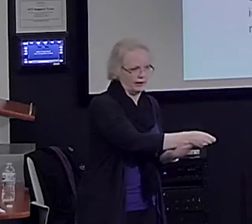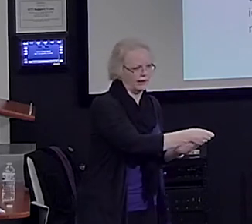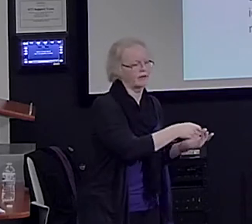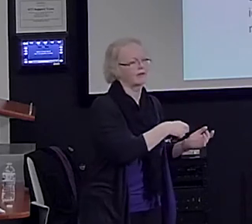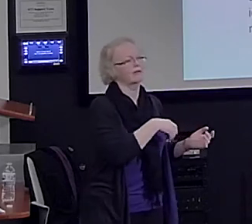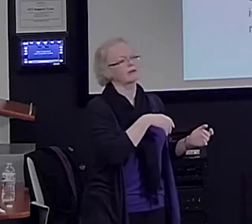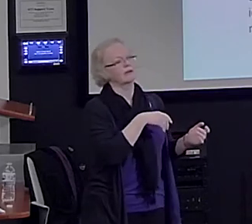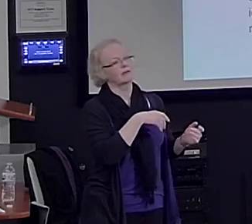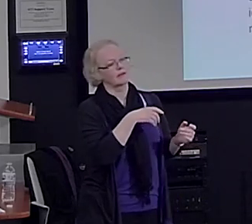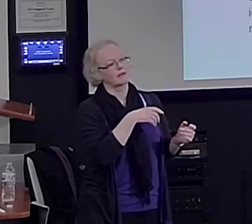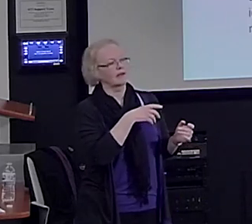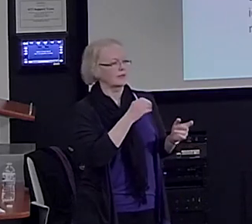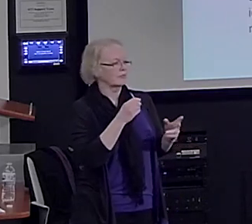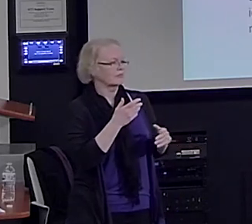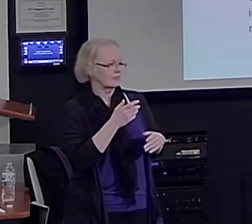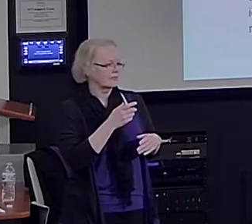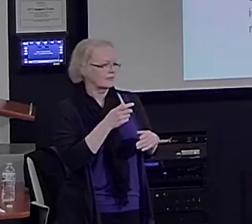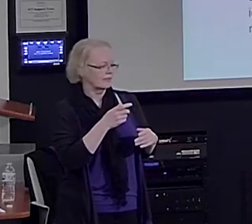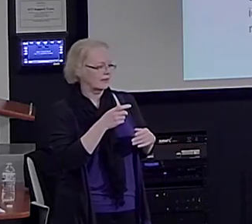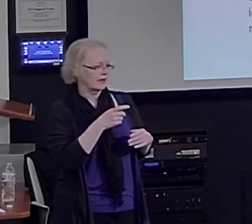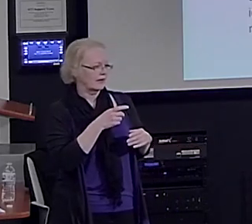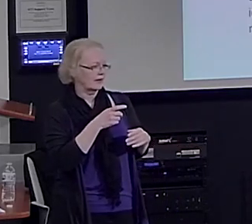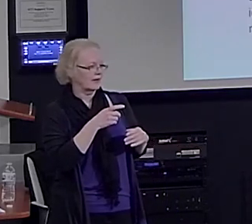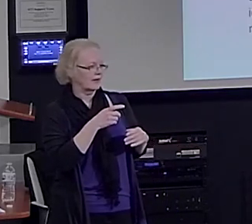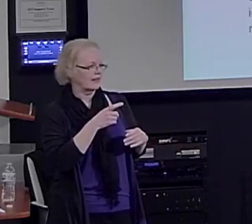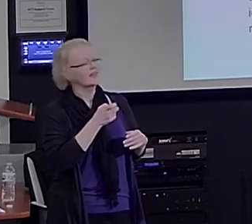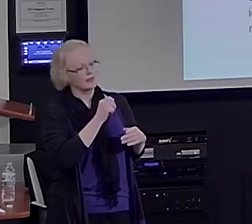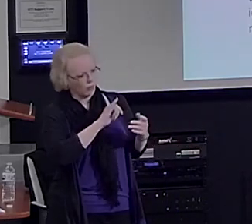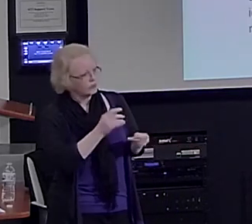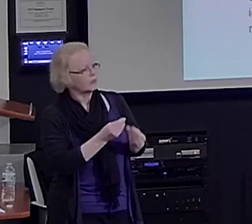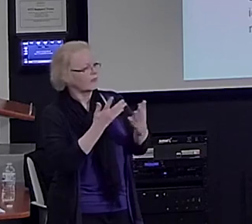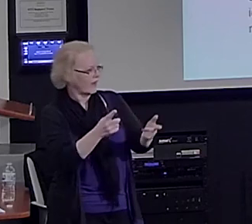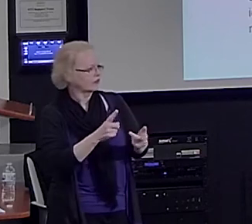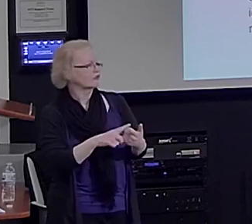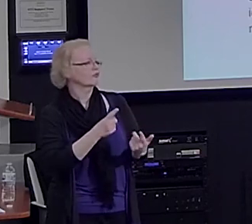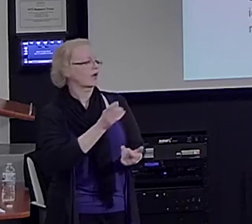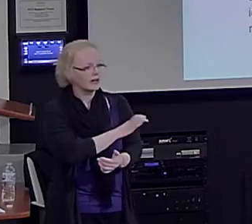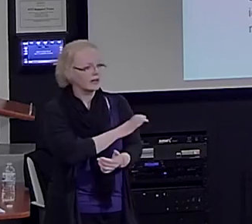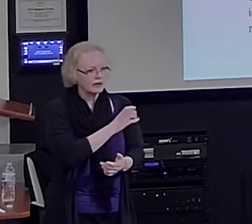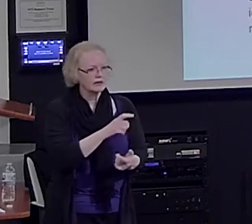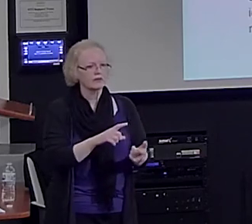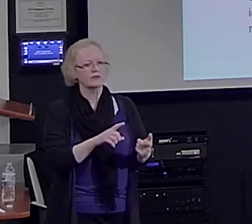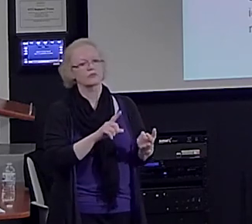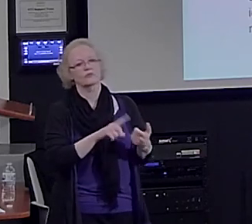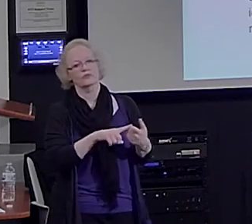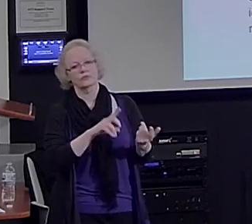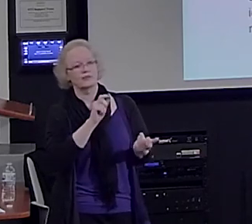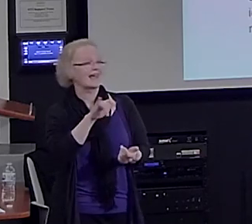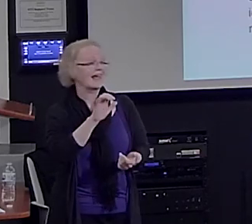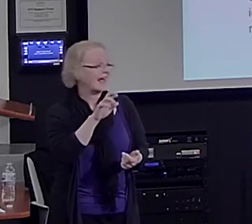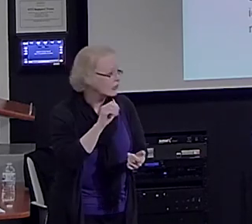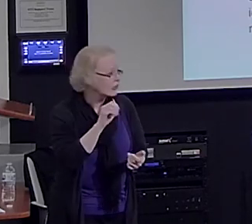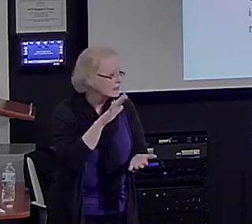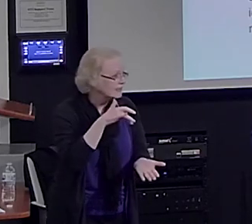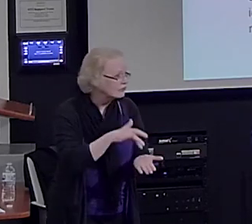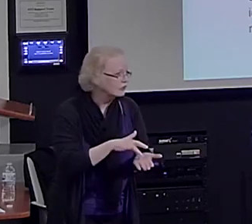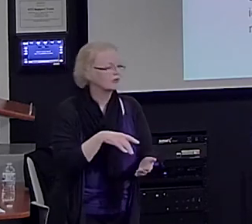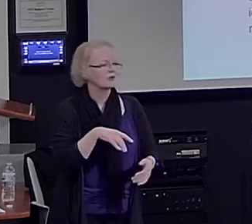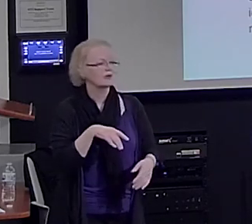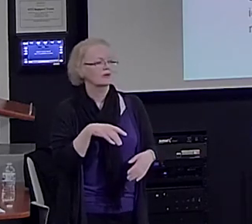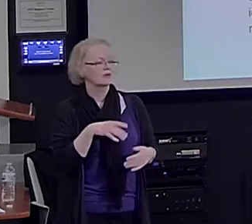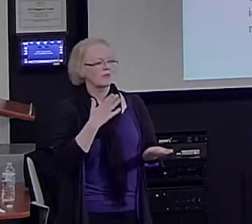to provide it to clinics and daycare centers and you know maybe with a non